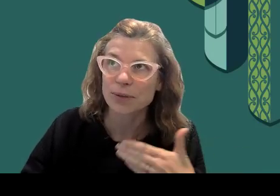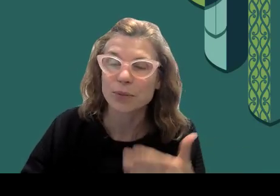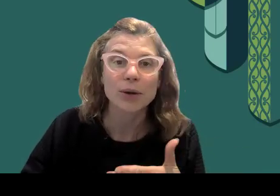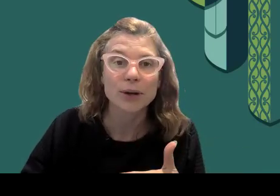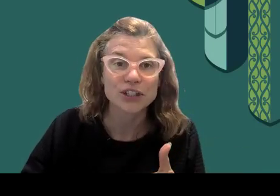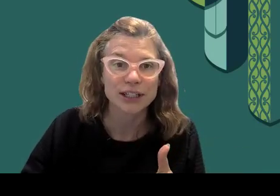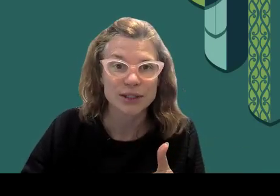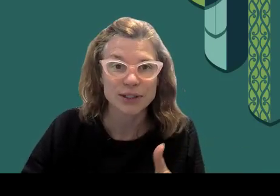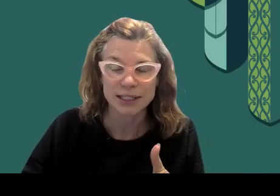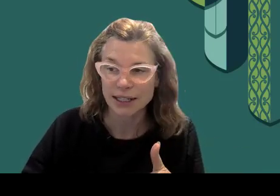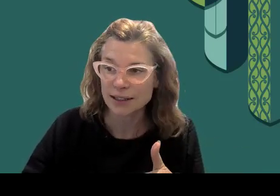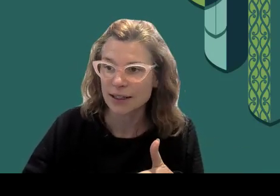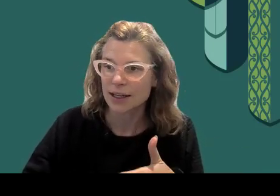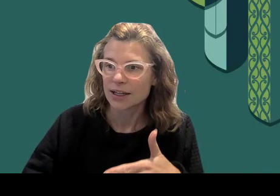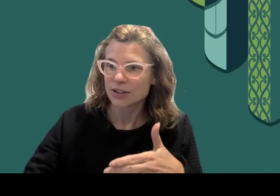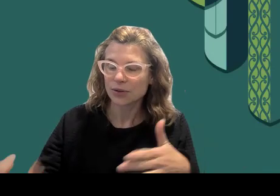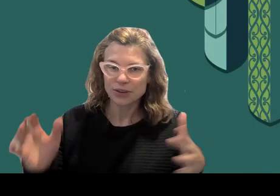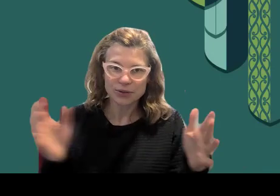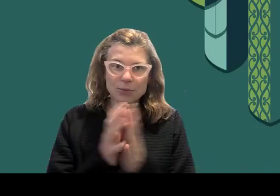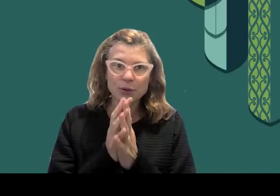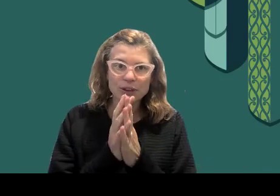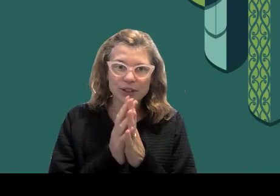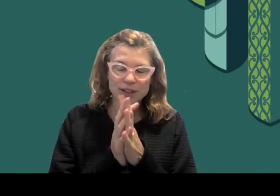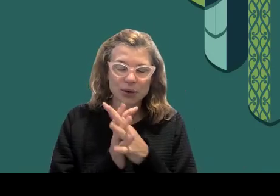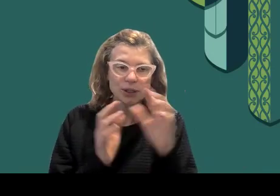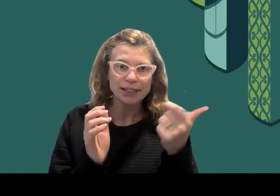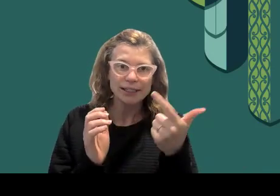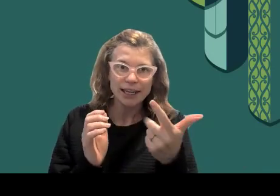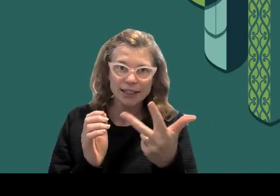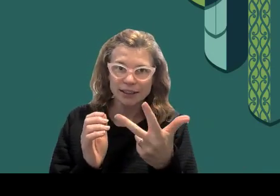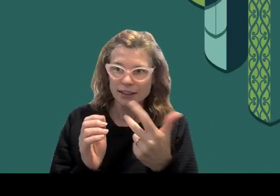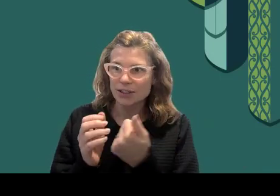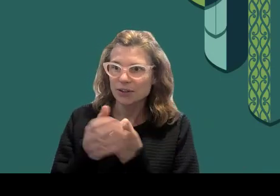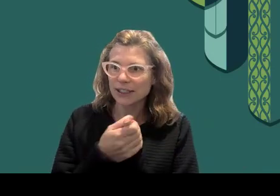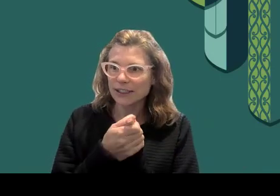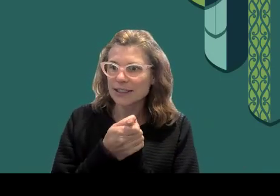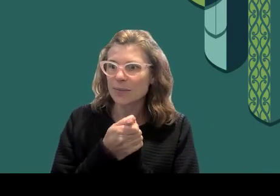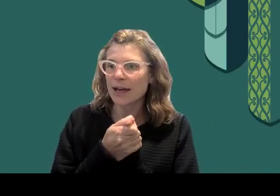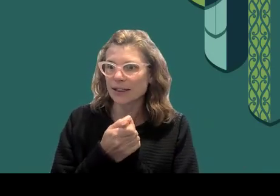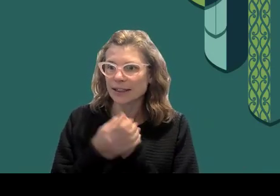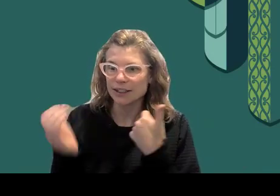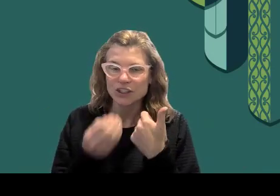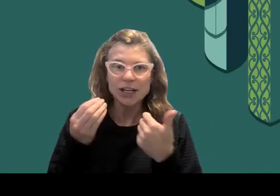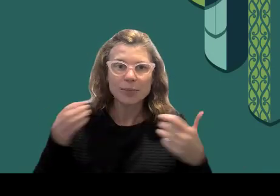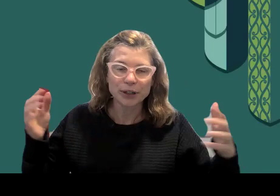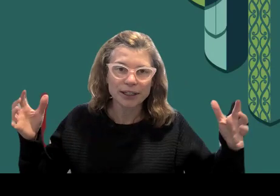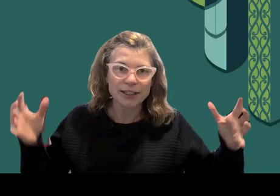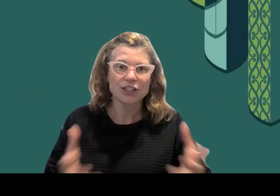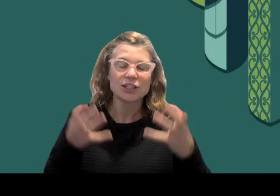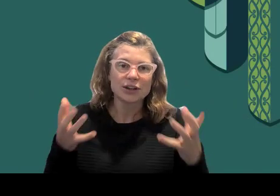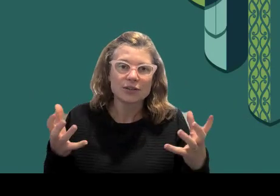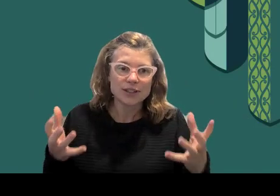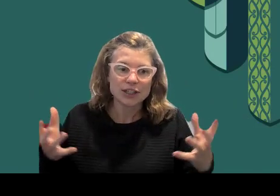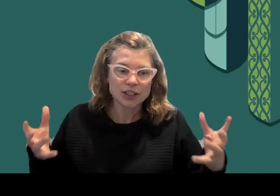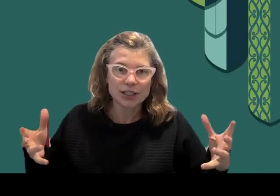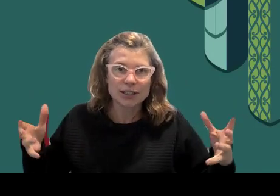reflections with my one-on-one check-ins with Tanith. So there was a model it's called ELAC. So E is about energy, like bringing energy